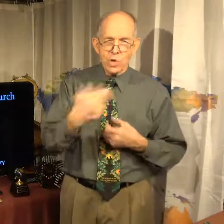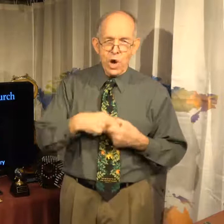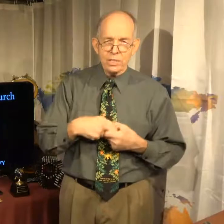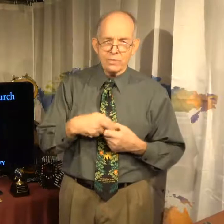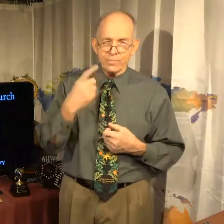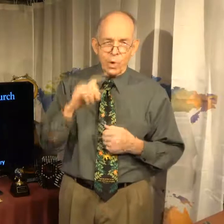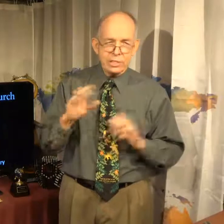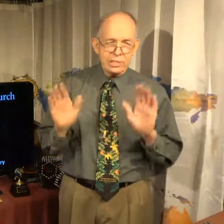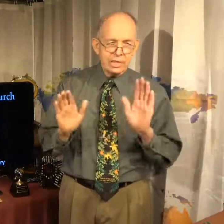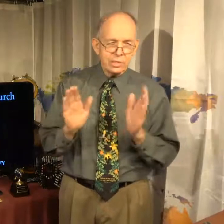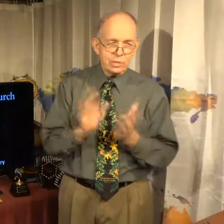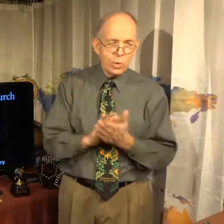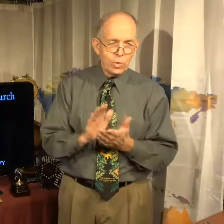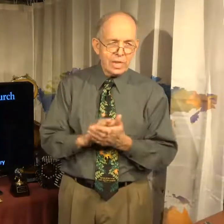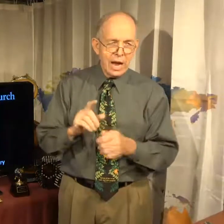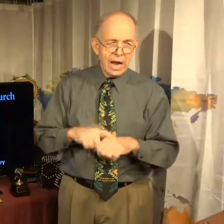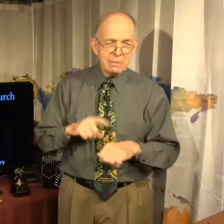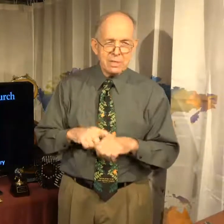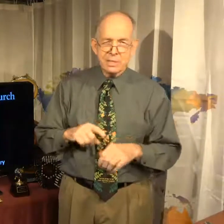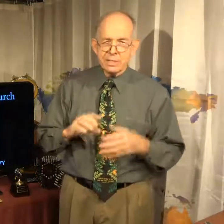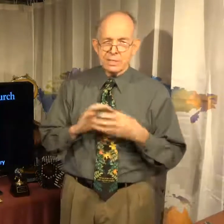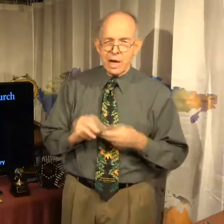Graduation for Sunny Susan.